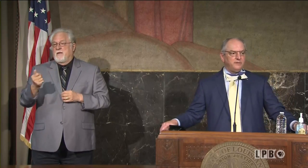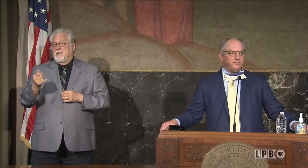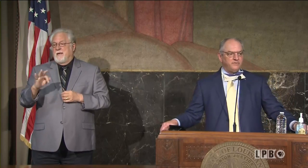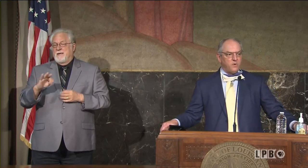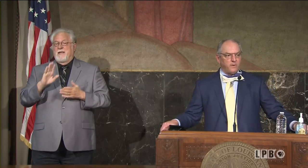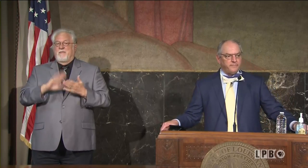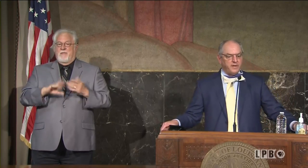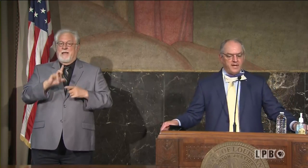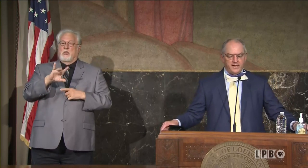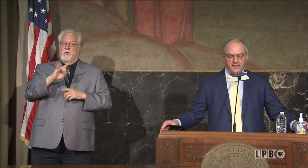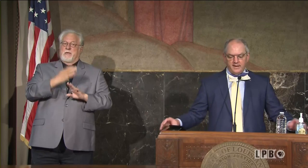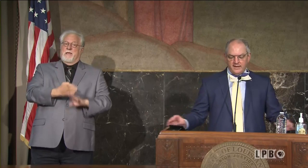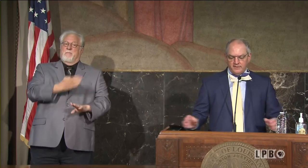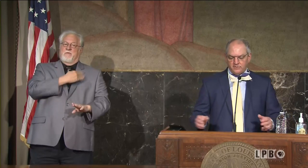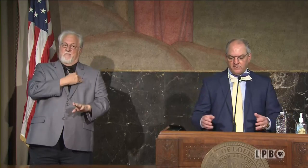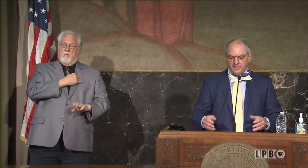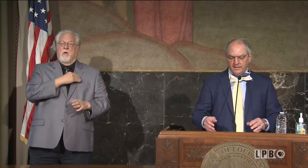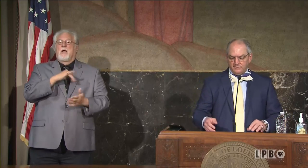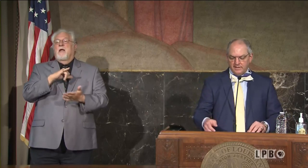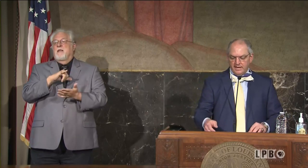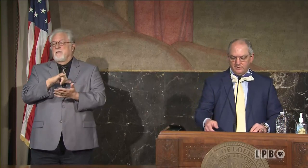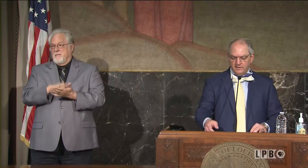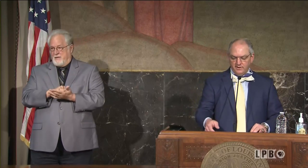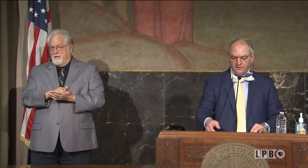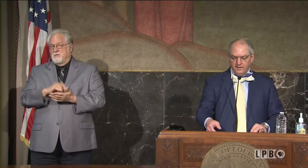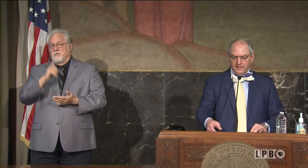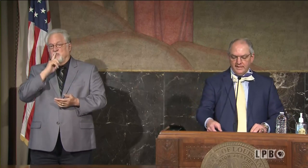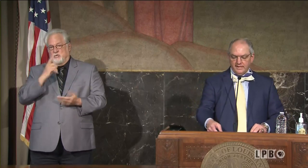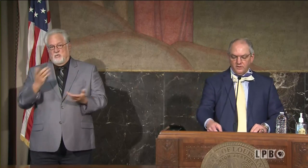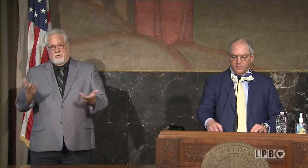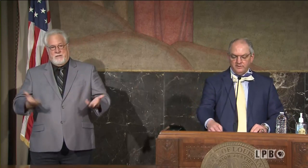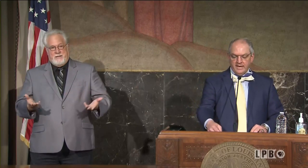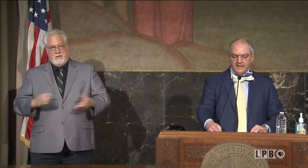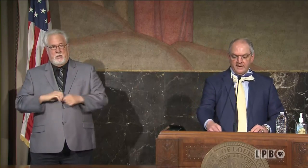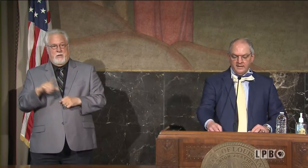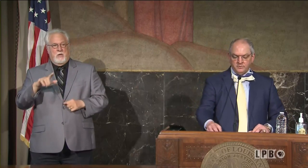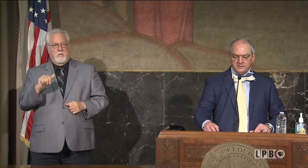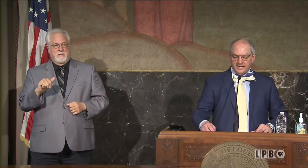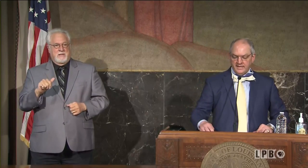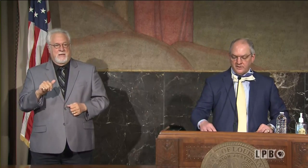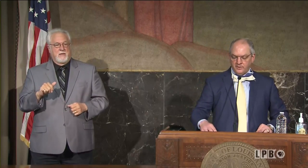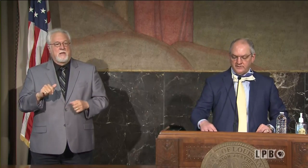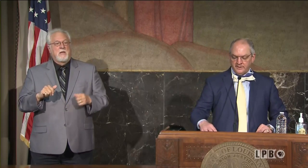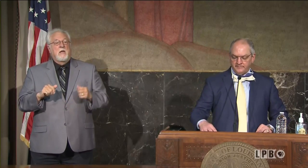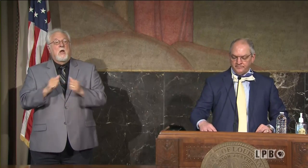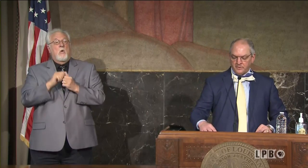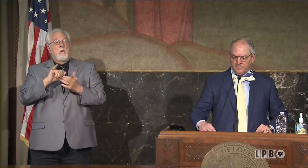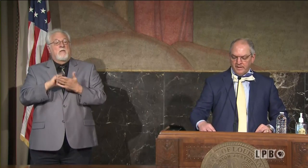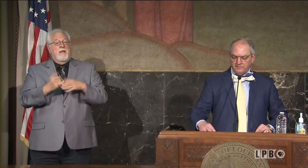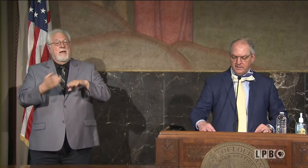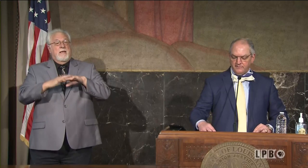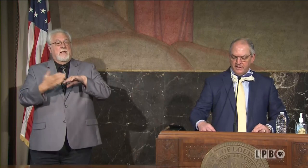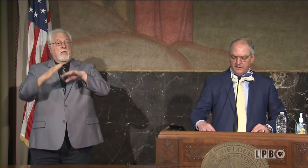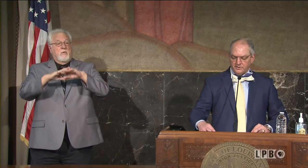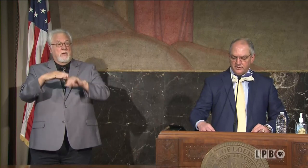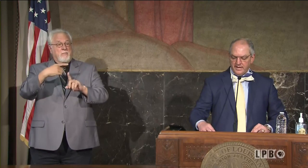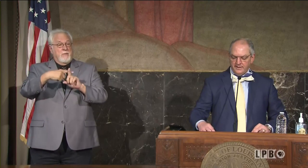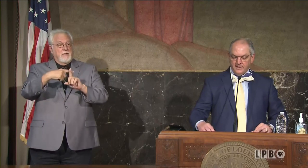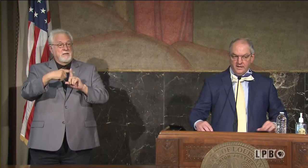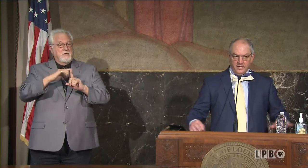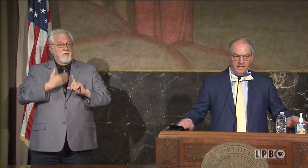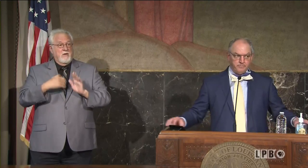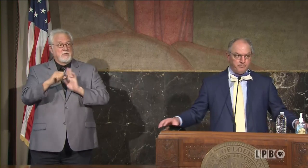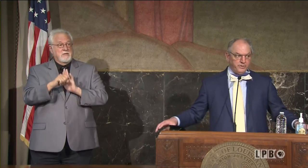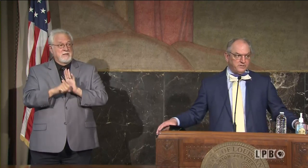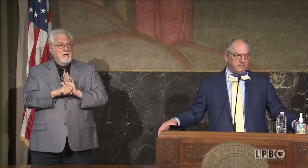you did before. And that certainly is the case here in Louisiana. And it was that increasing positivity in our